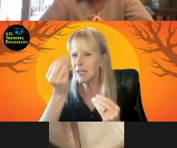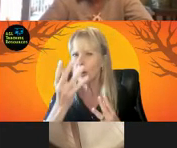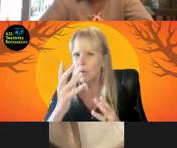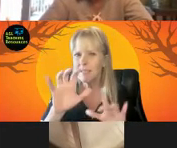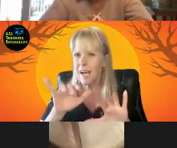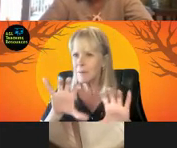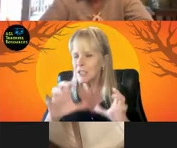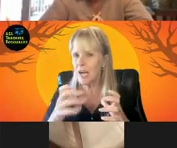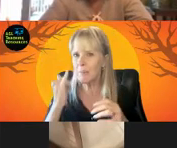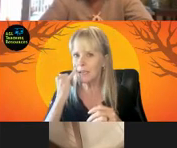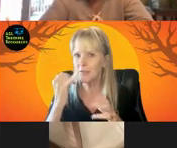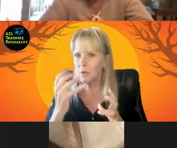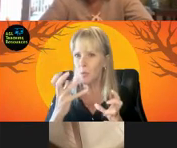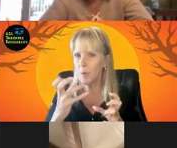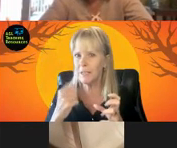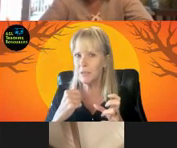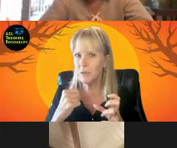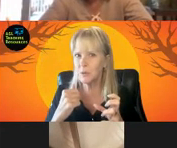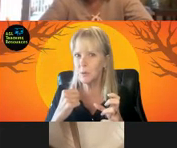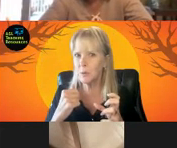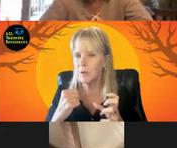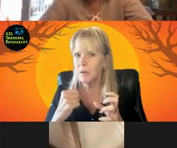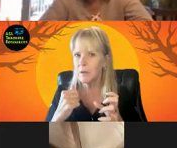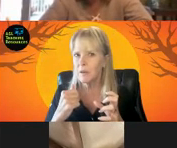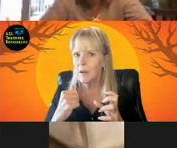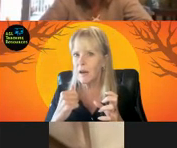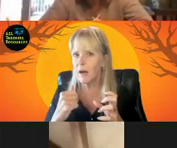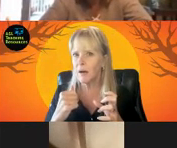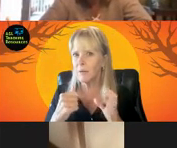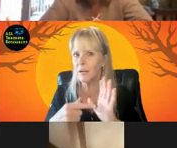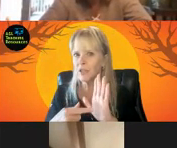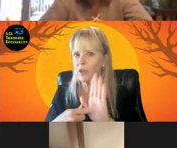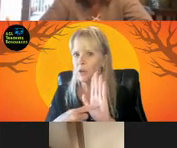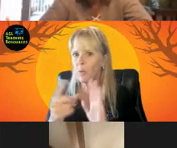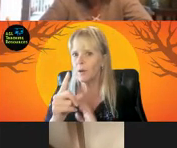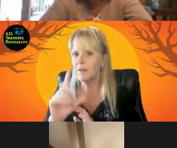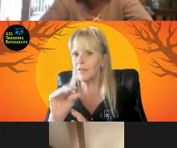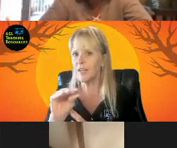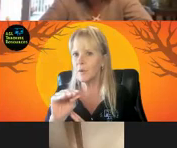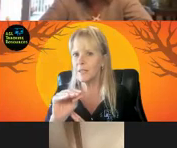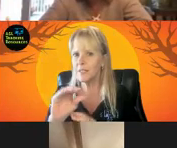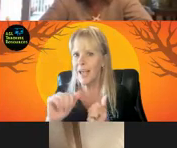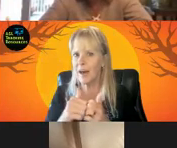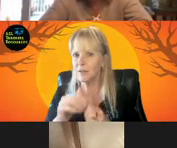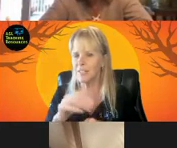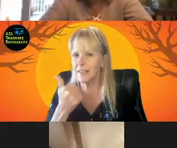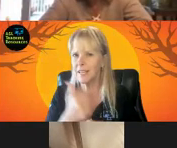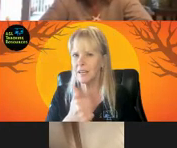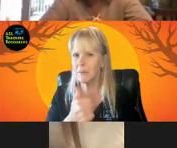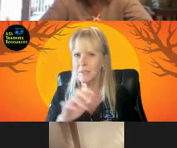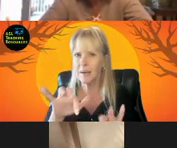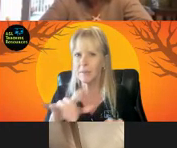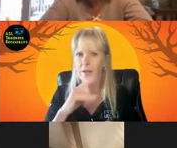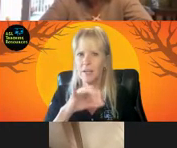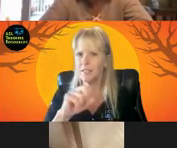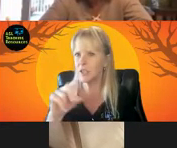Let me know, type in the chat box if you want me to show you where the video is, how to set that